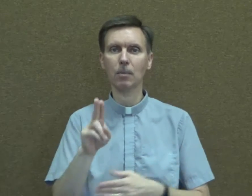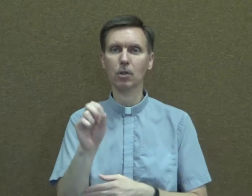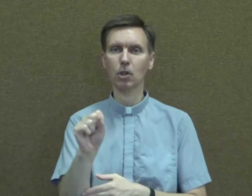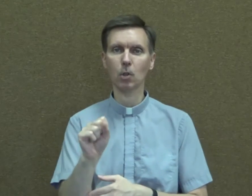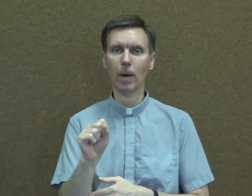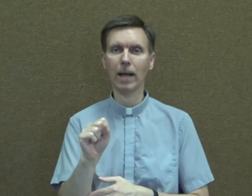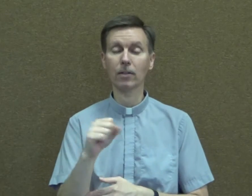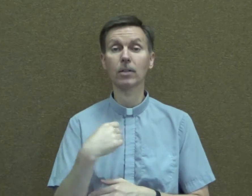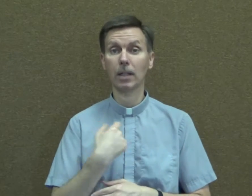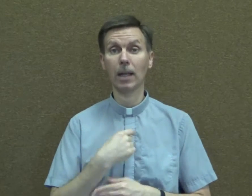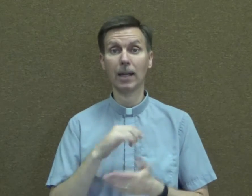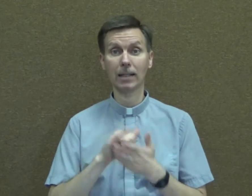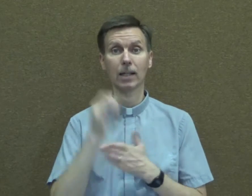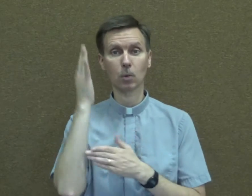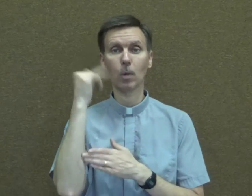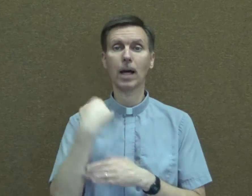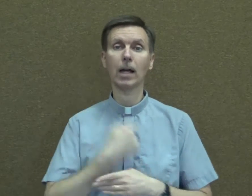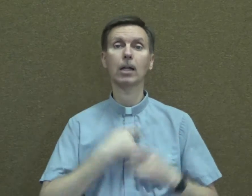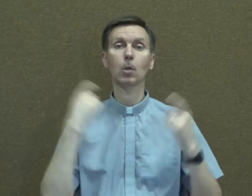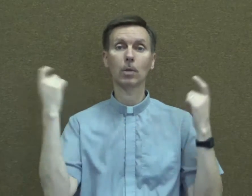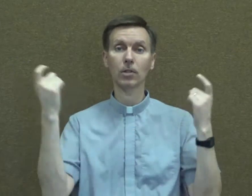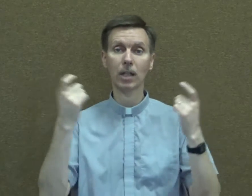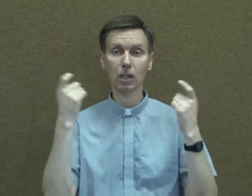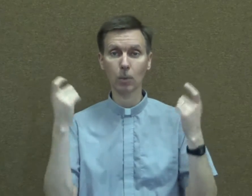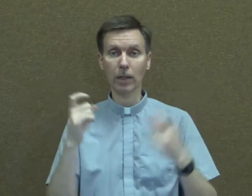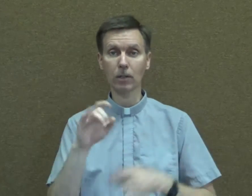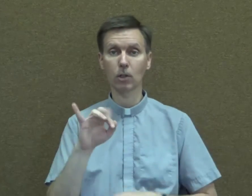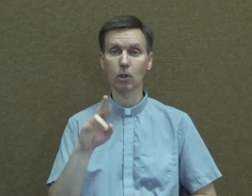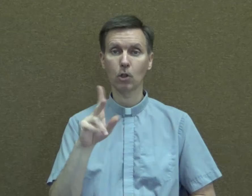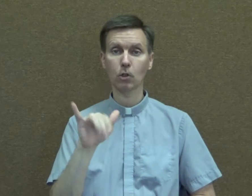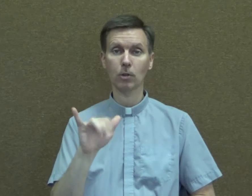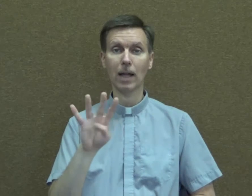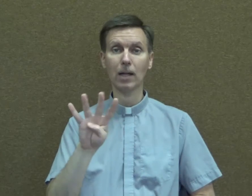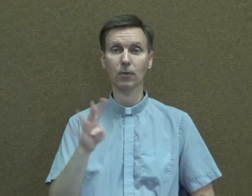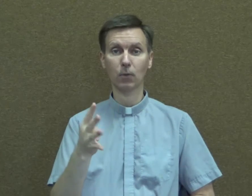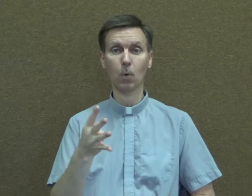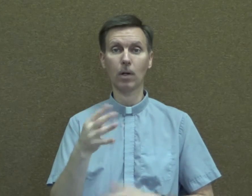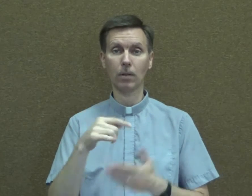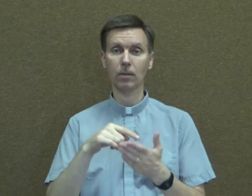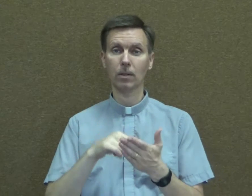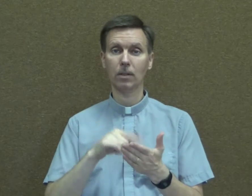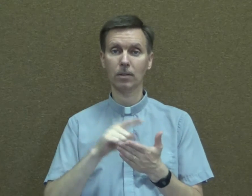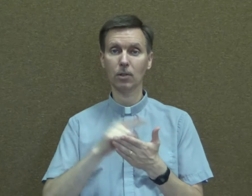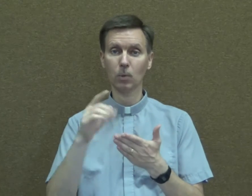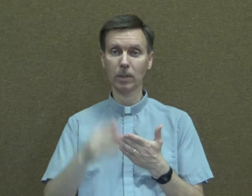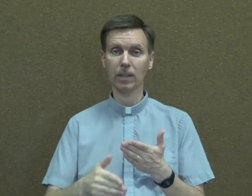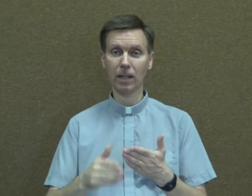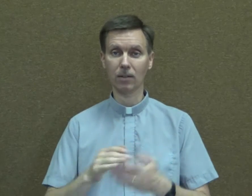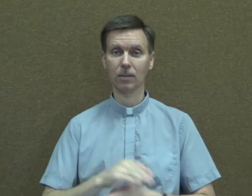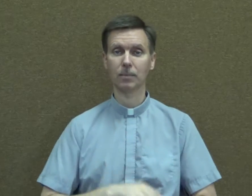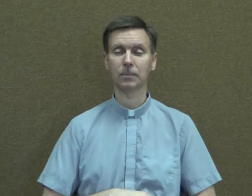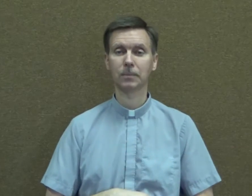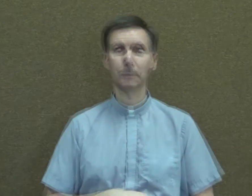to the U.S., and that's why we celebrate July 4th this weekend.